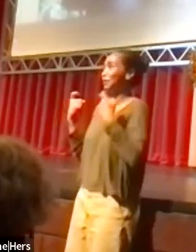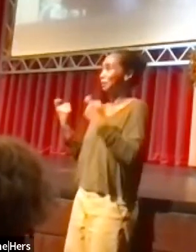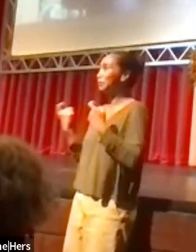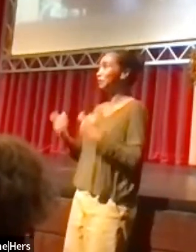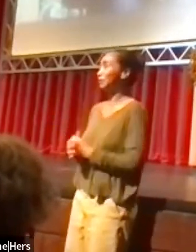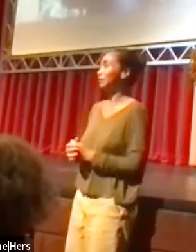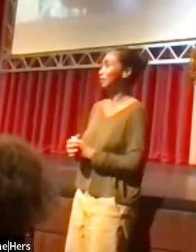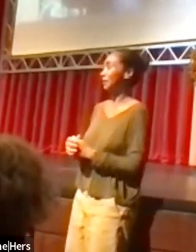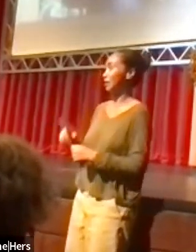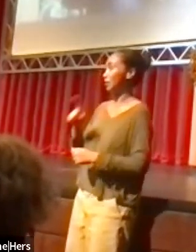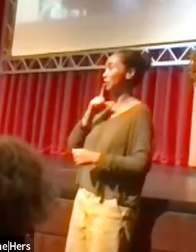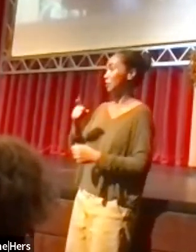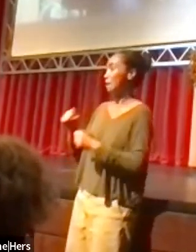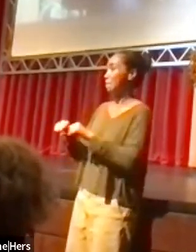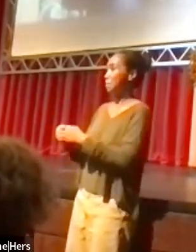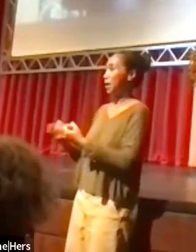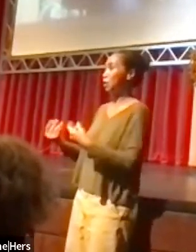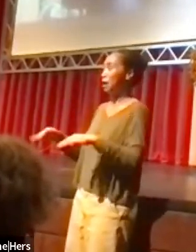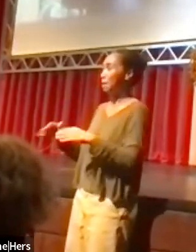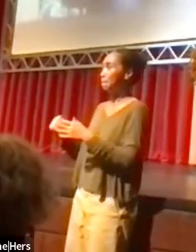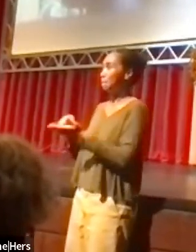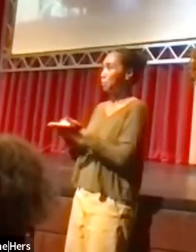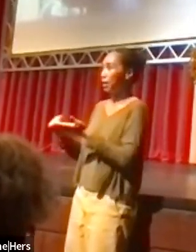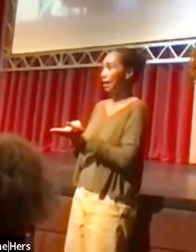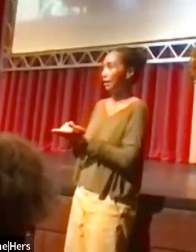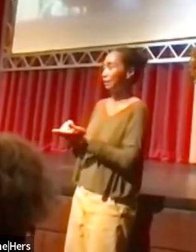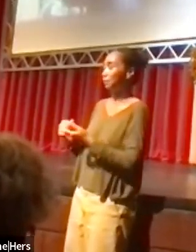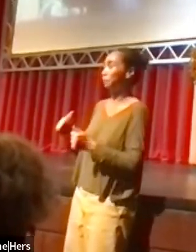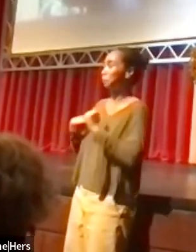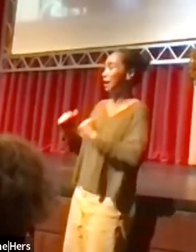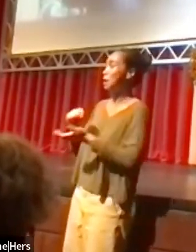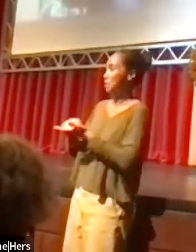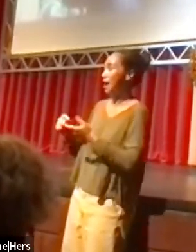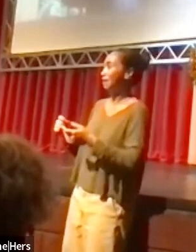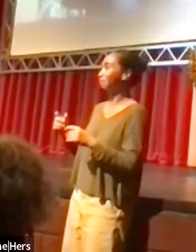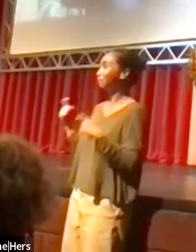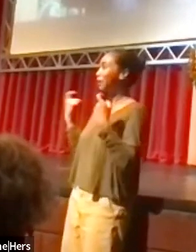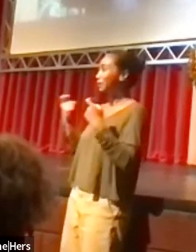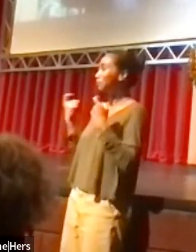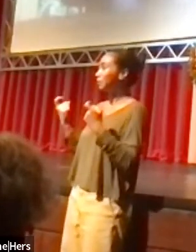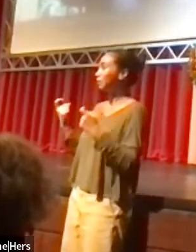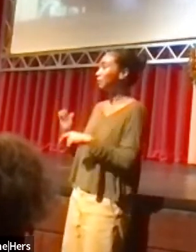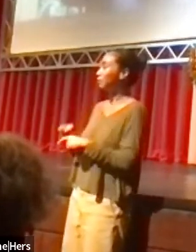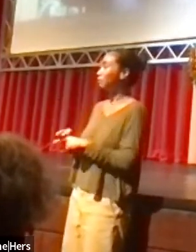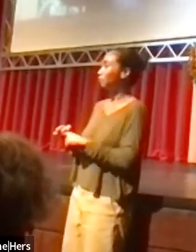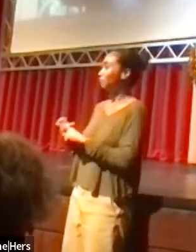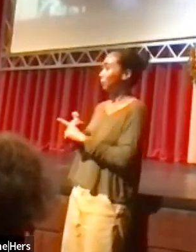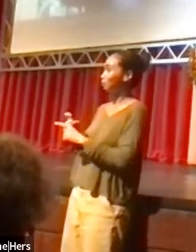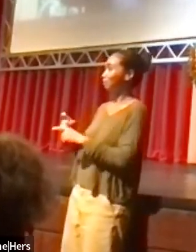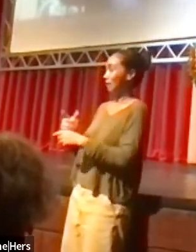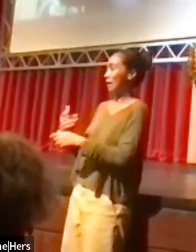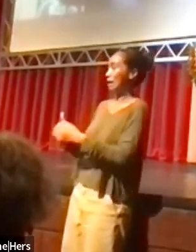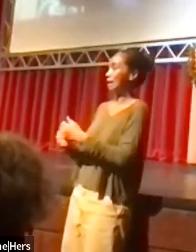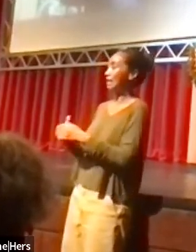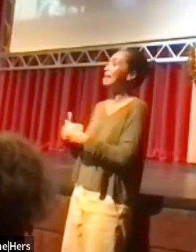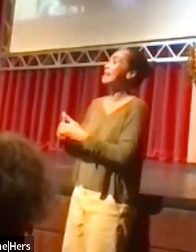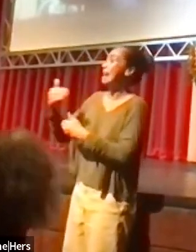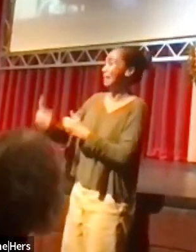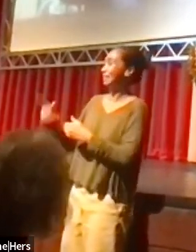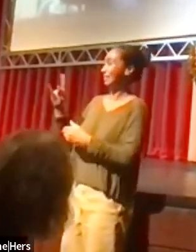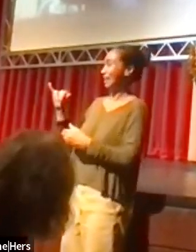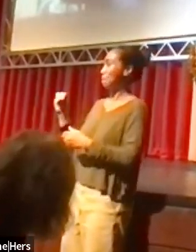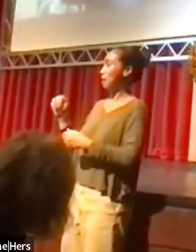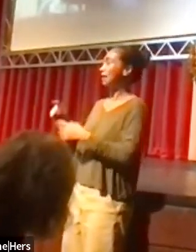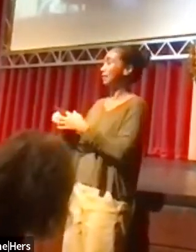it actually, Breaking Ground Playwrights Festival was the precursor to Kiamo and began in